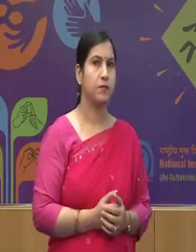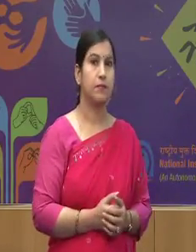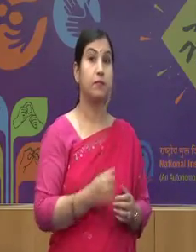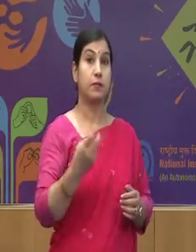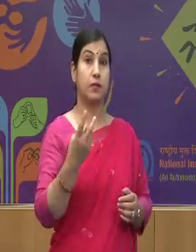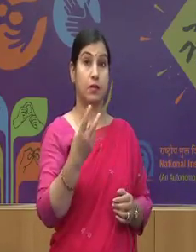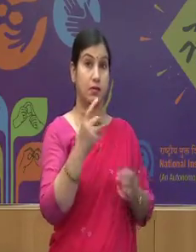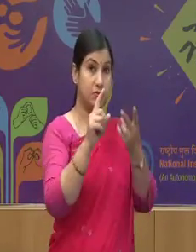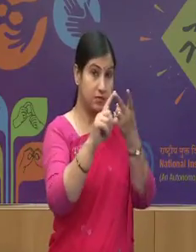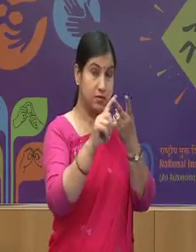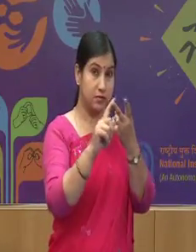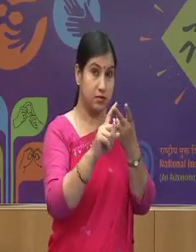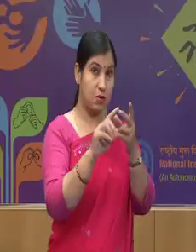During the two world wars,